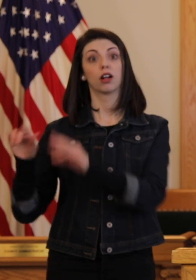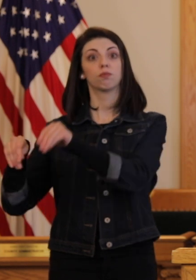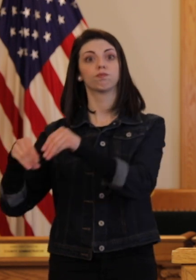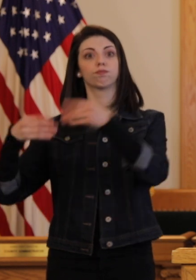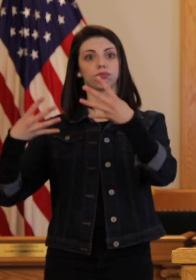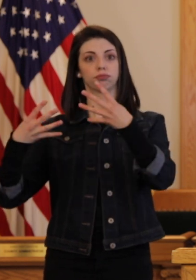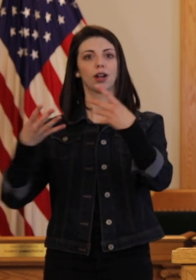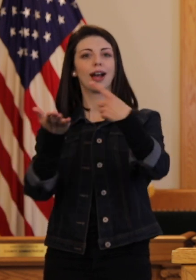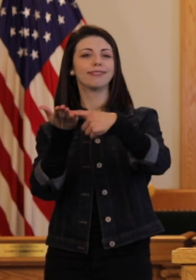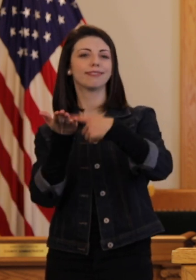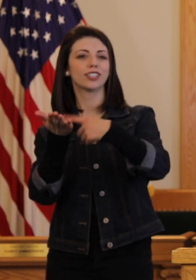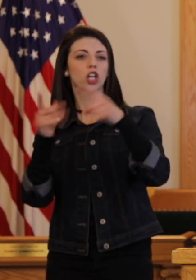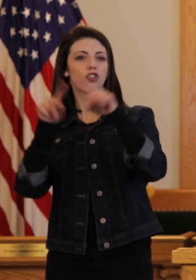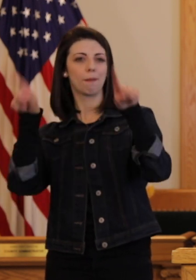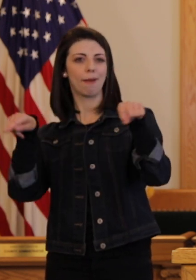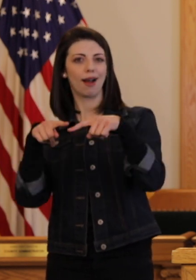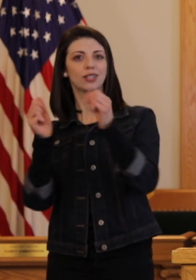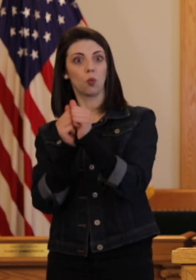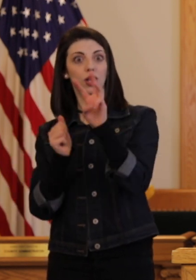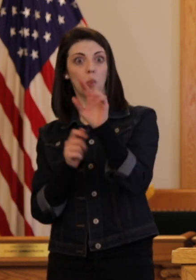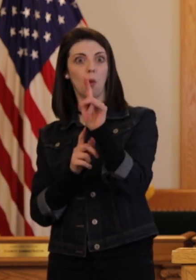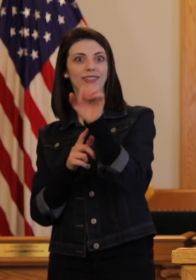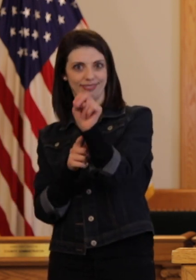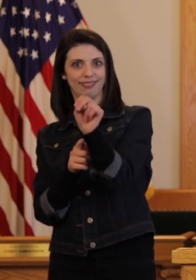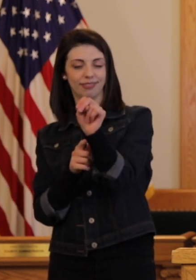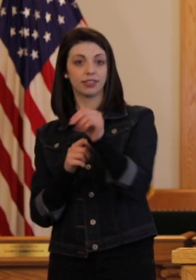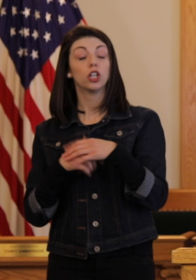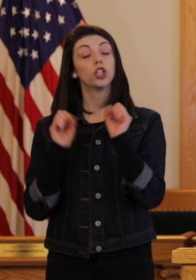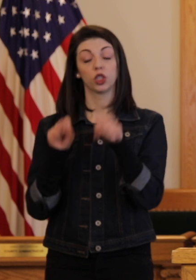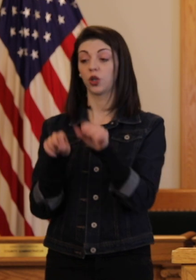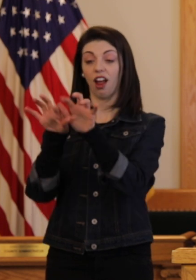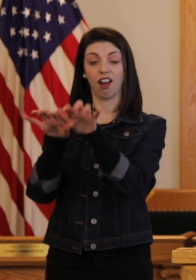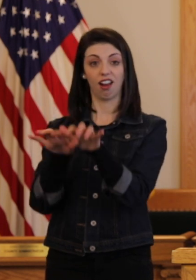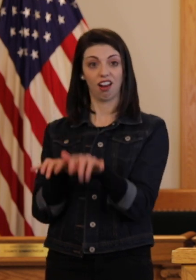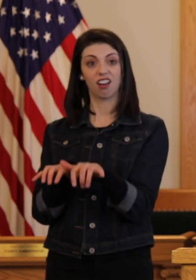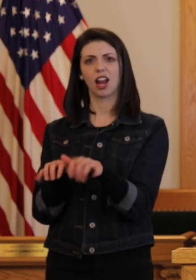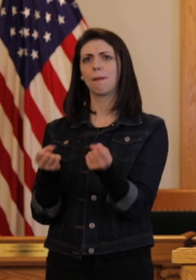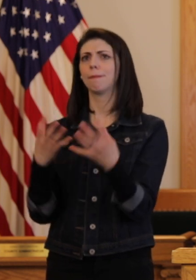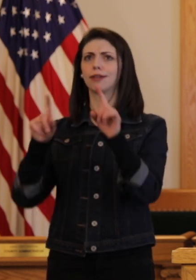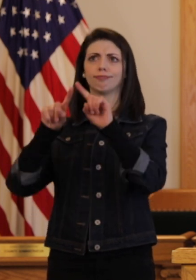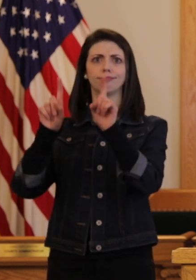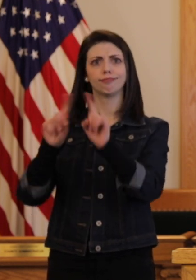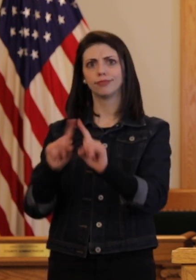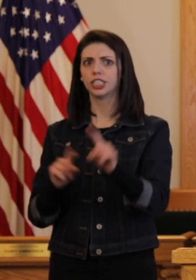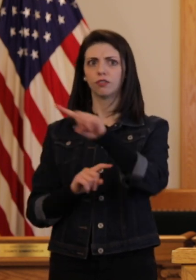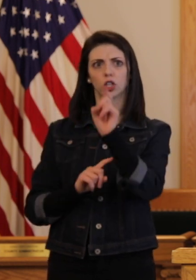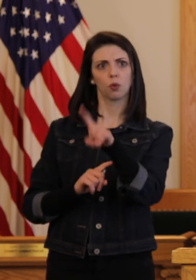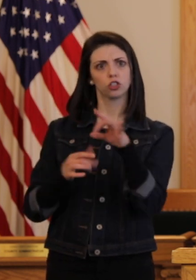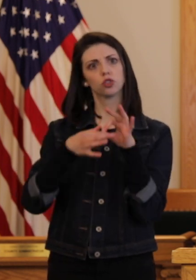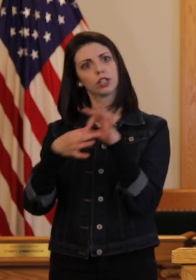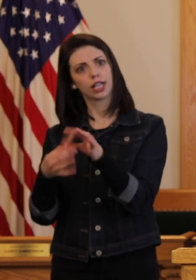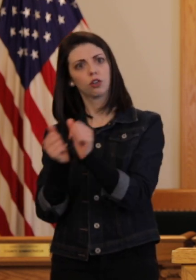opens to a dialog box with the Watson assistant. Users can chat with Watson by typing in a variety of questions related to